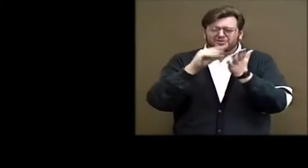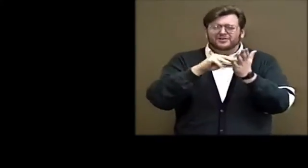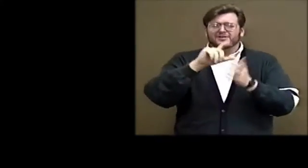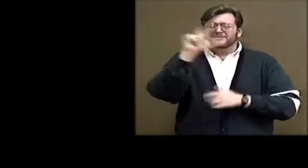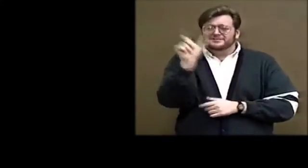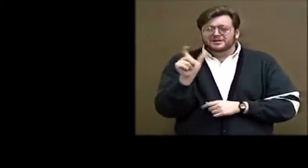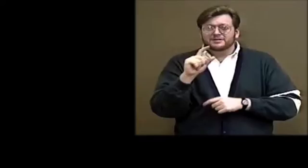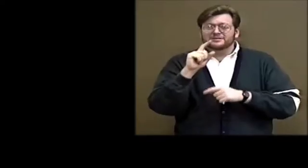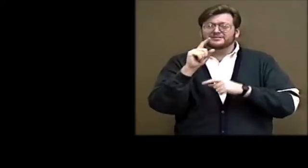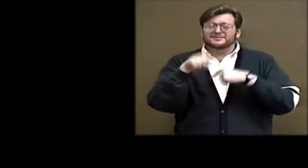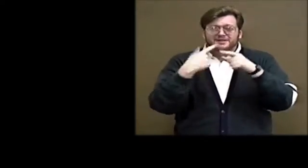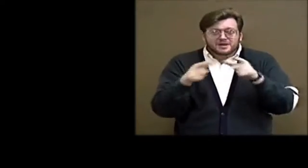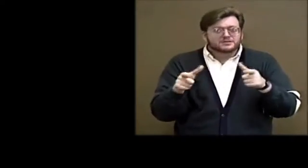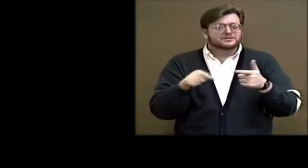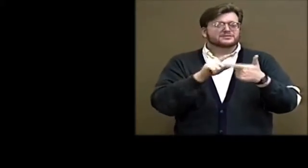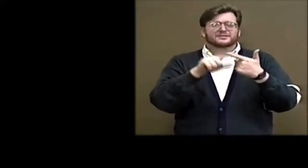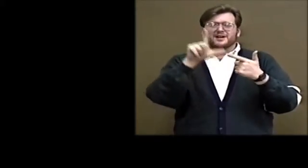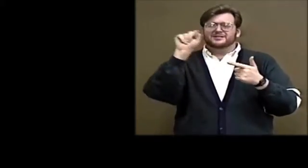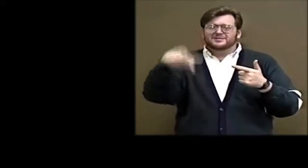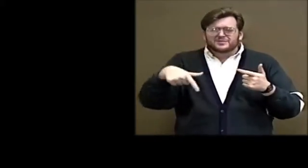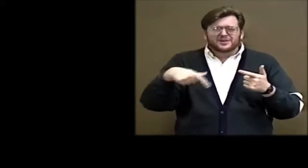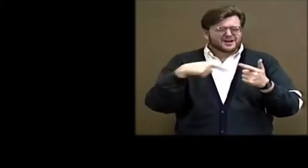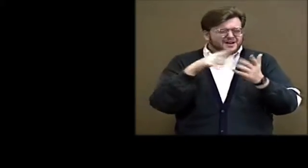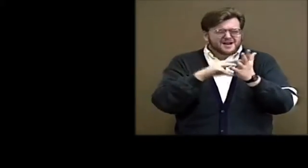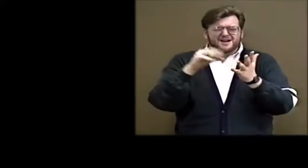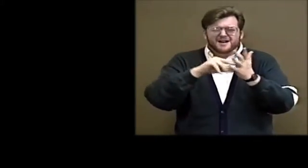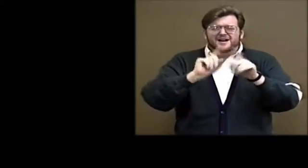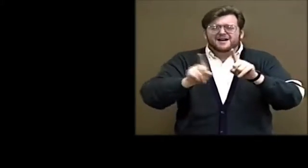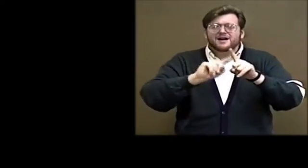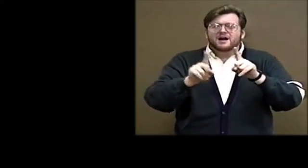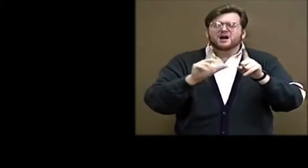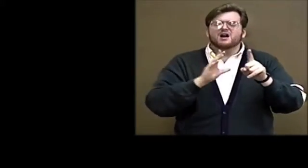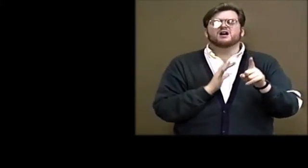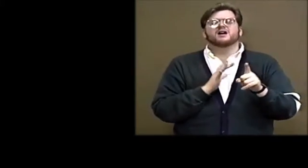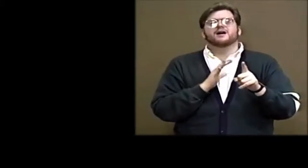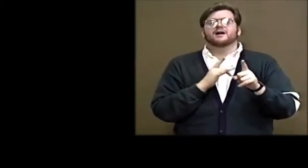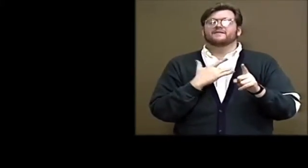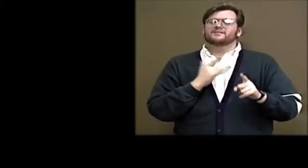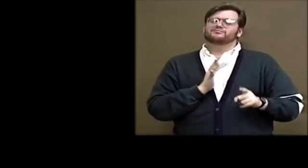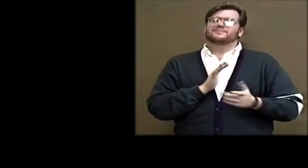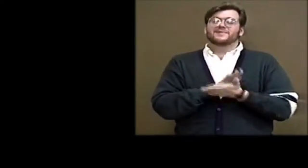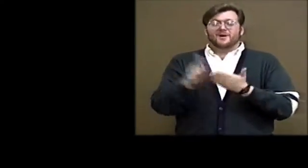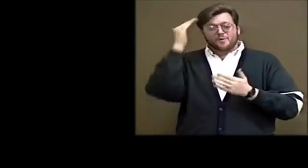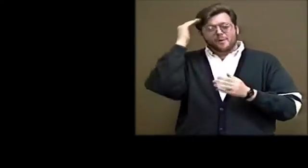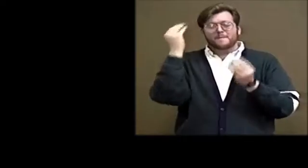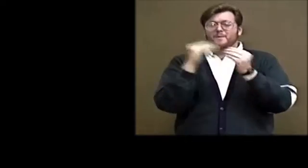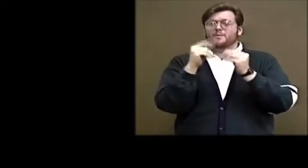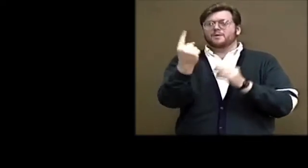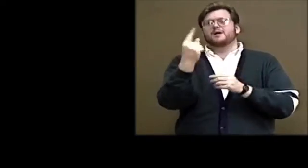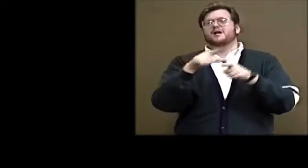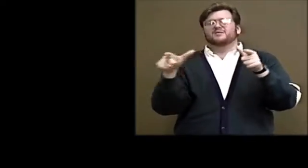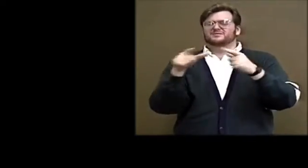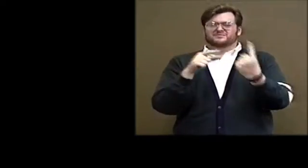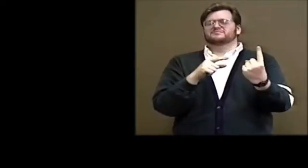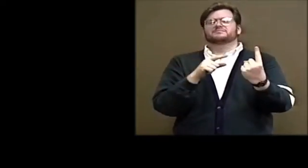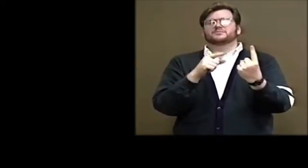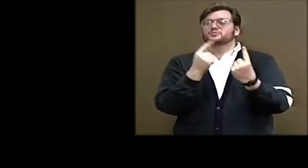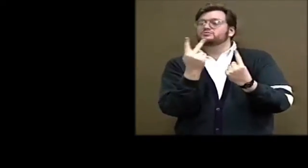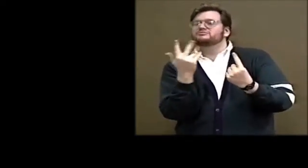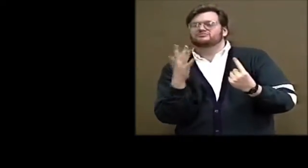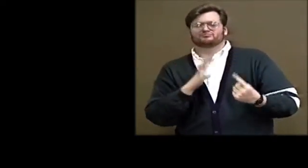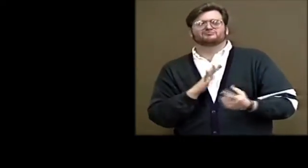language. I knew American Sign Language and English. I also learned some Italian Sign Language and Quebec Sign Language. I think it's nice to know